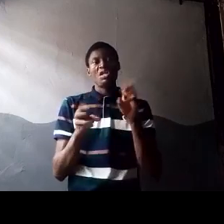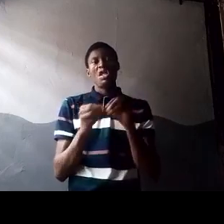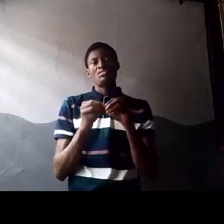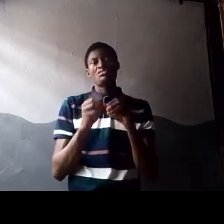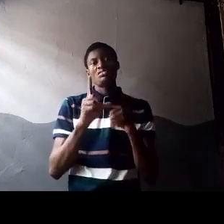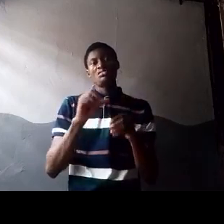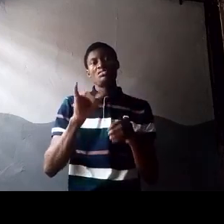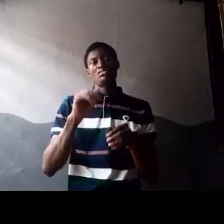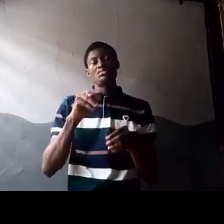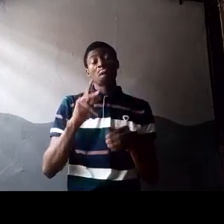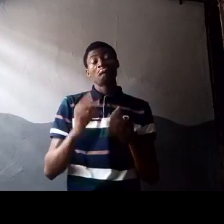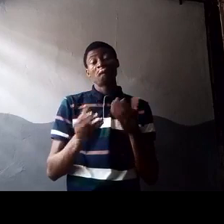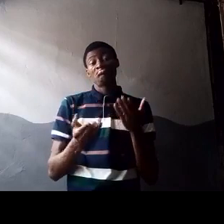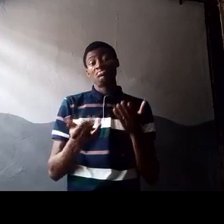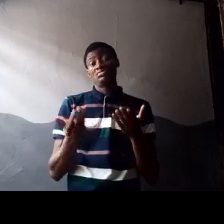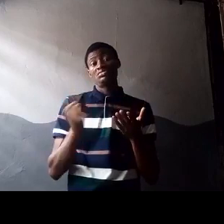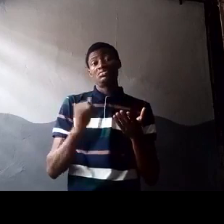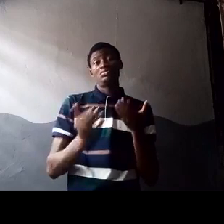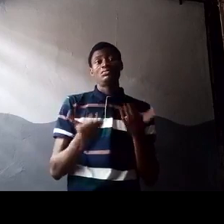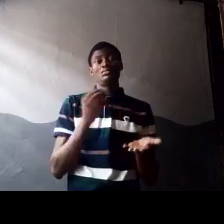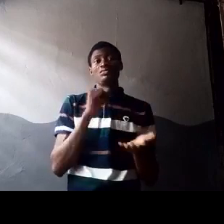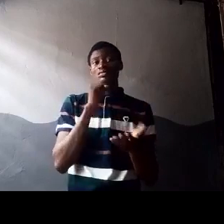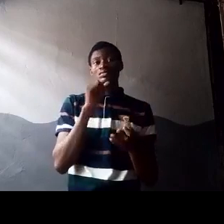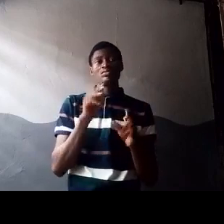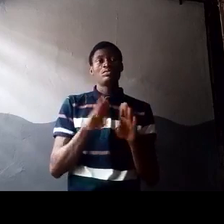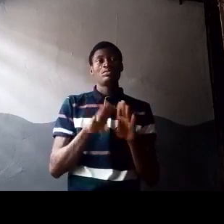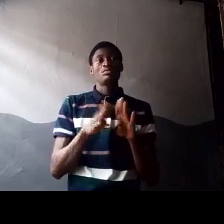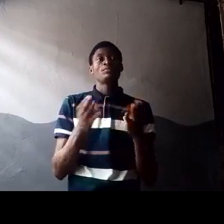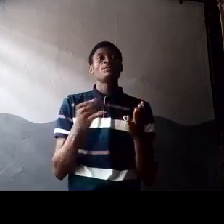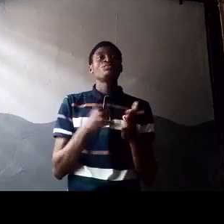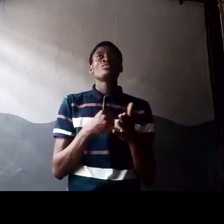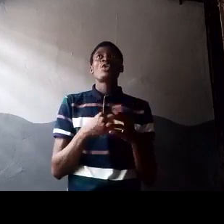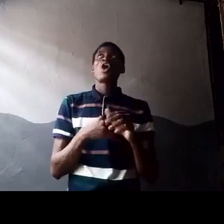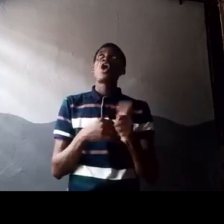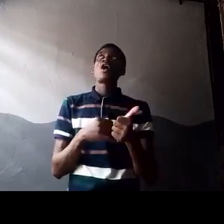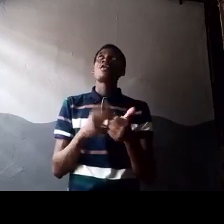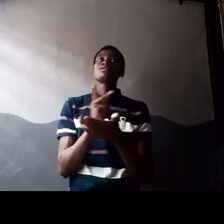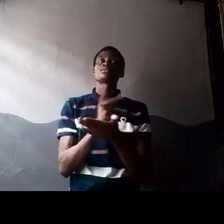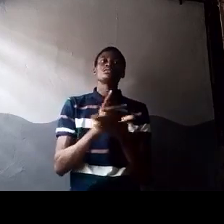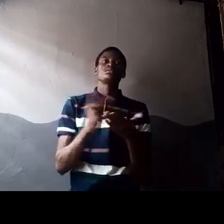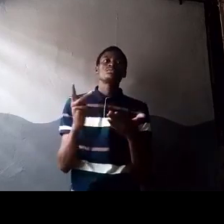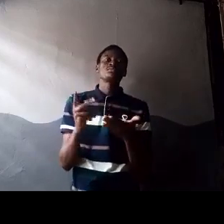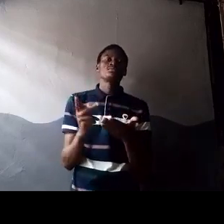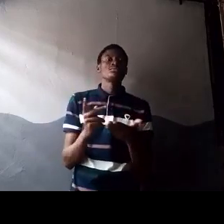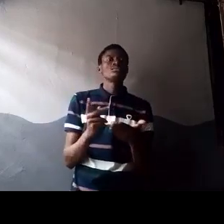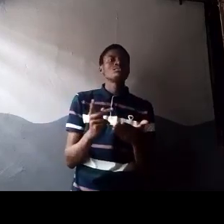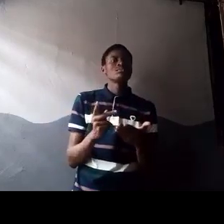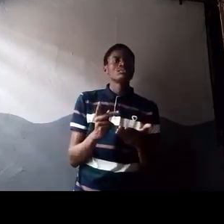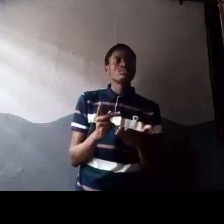to it. Then there is this other part, distinction and prices.